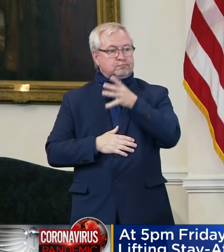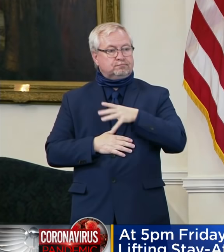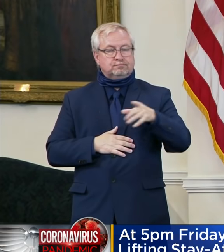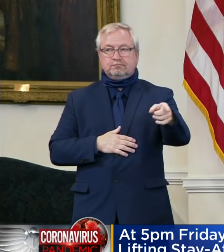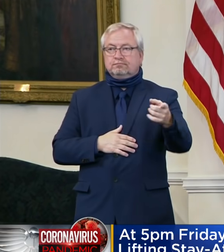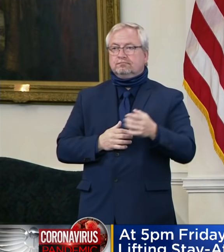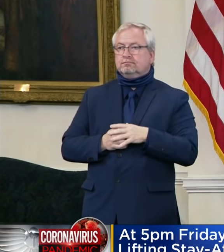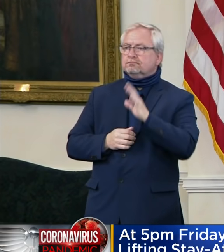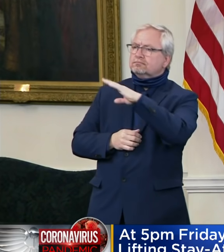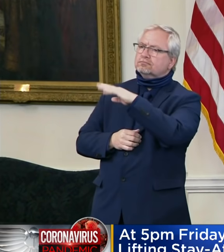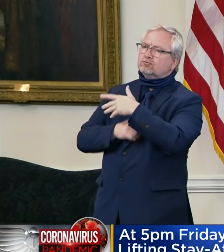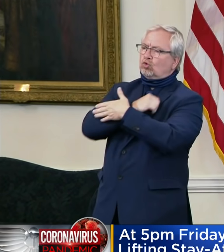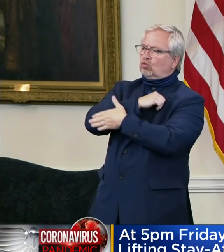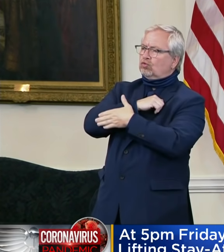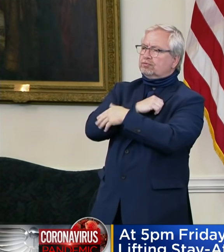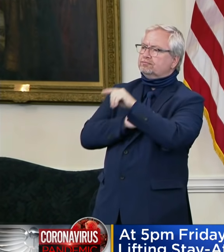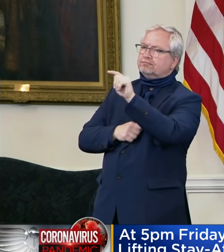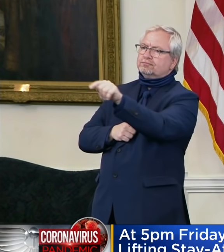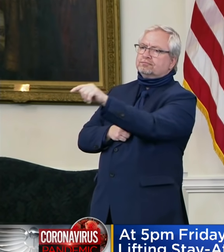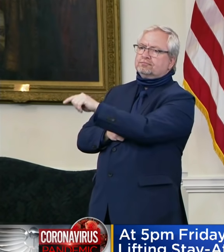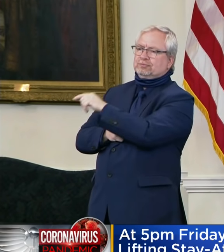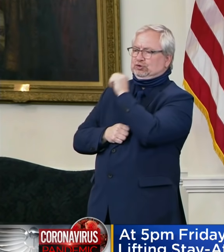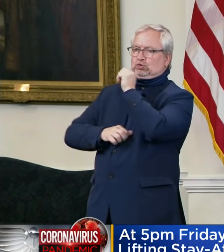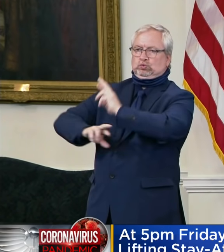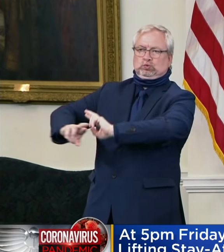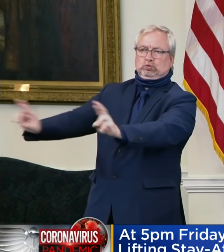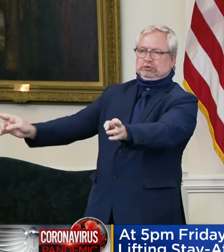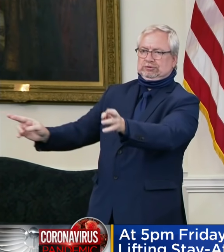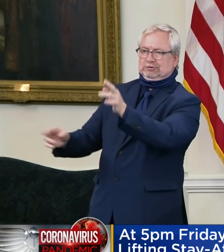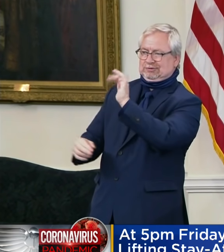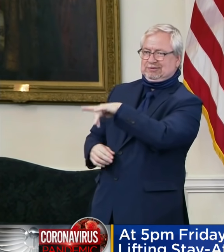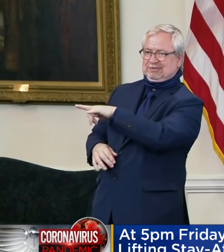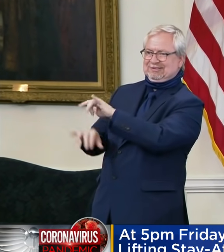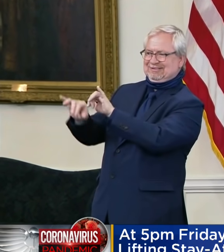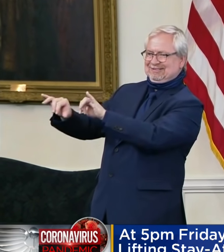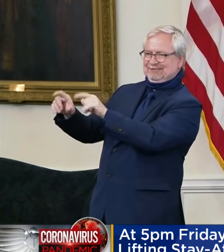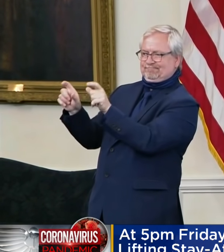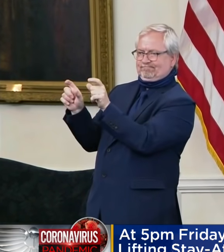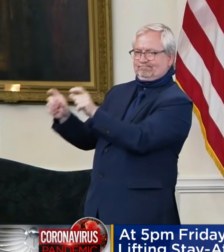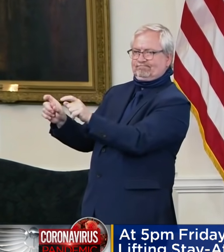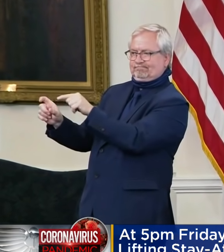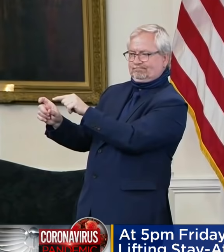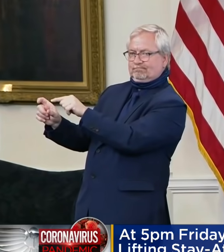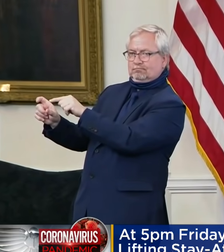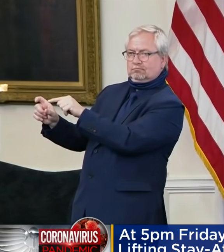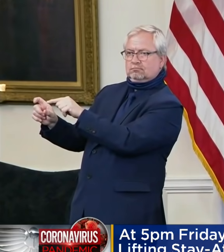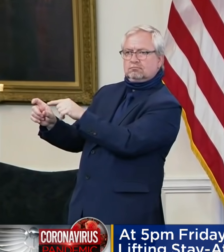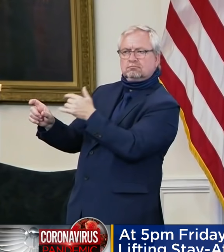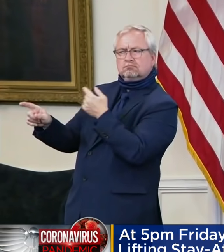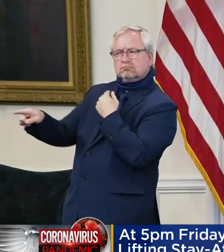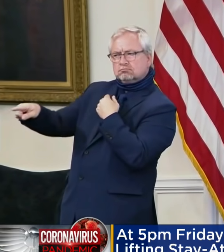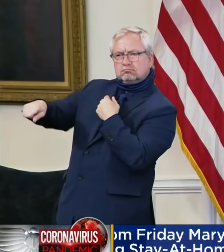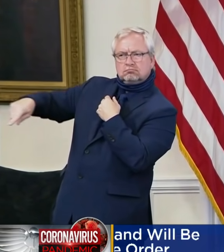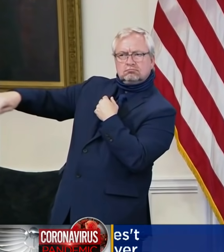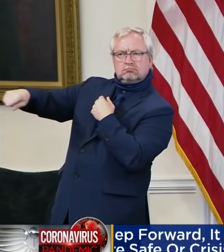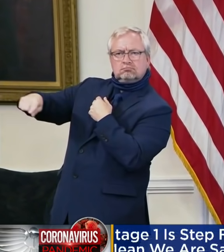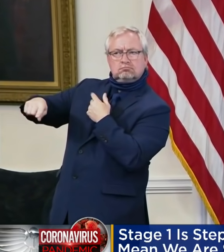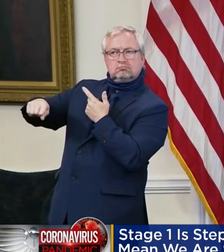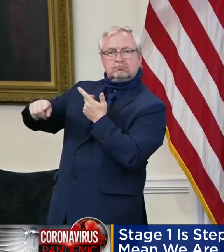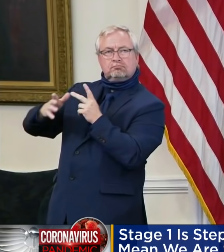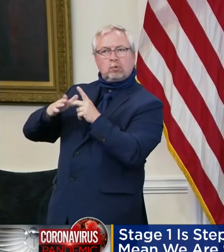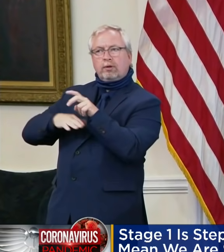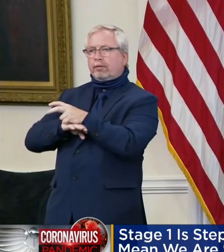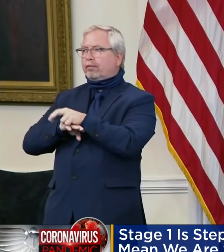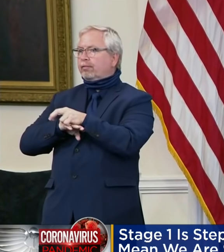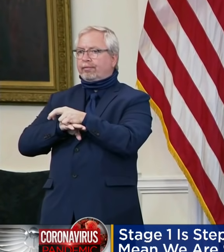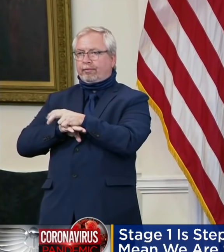to reopen. Are there any concerns about people from those jurisdictions flooding some of the areas that will reopen? I think